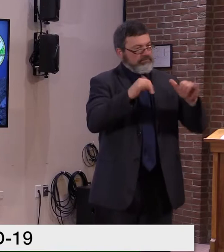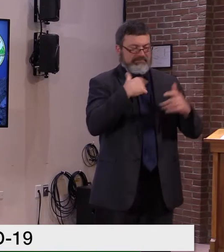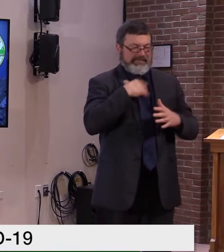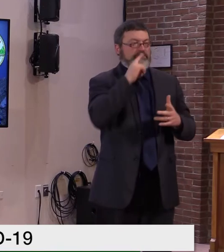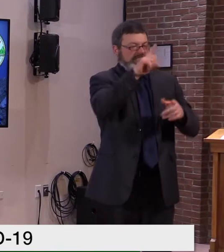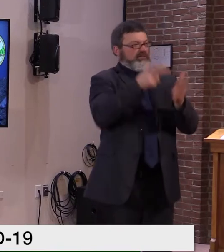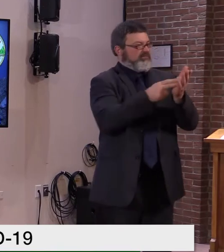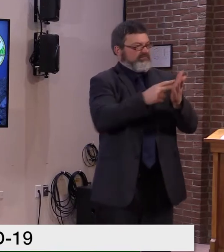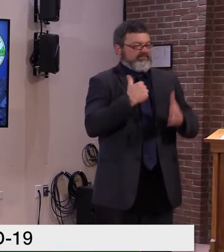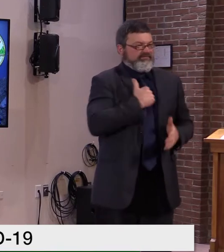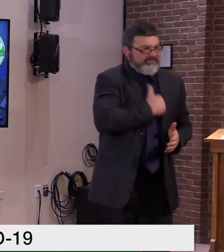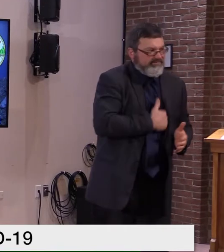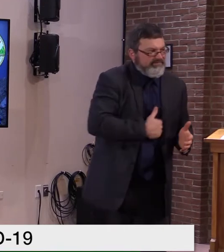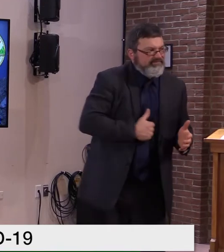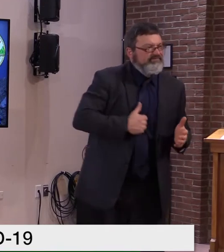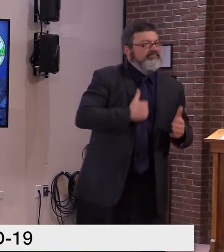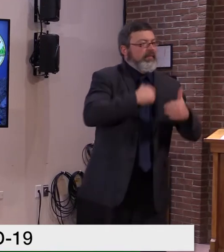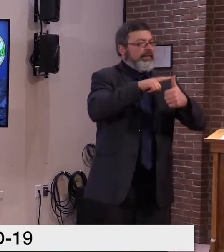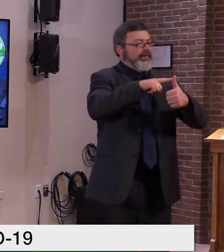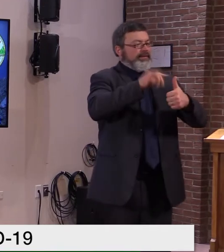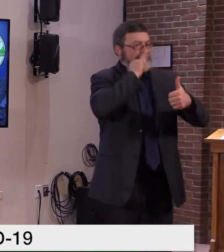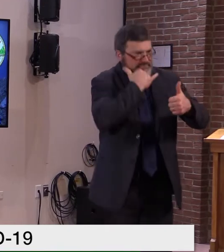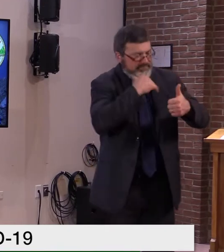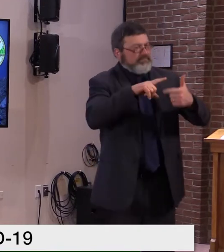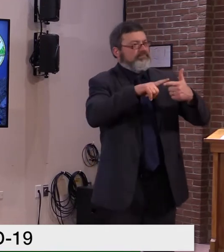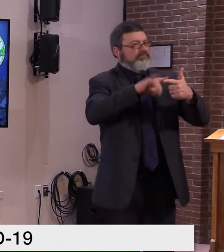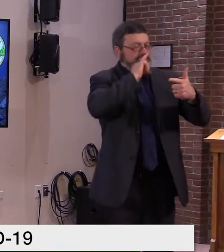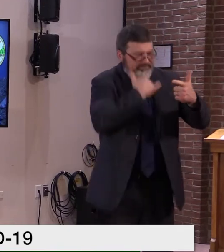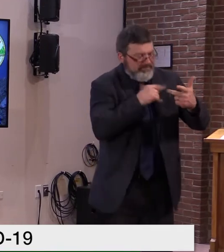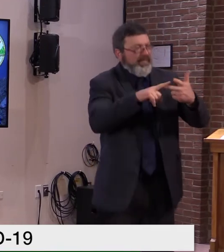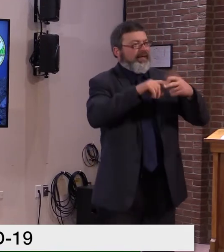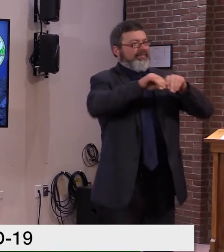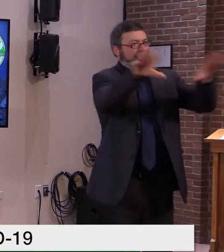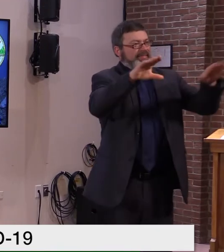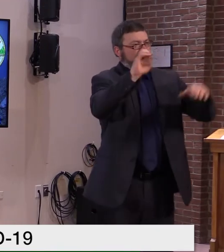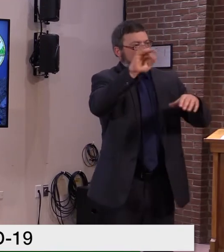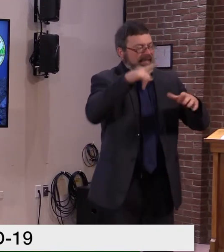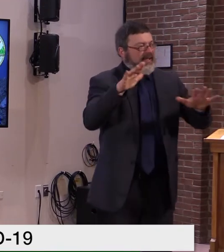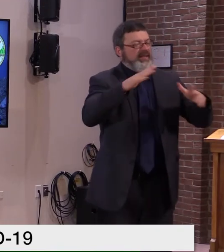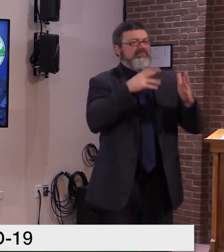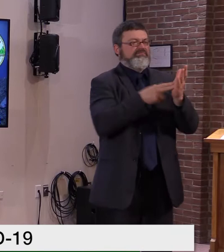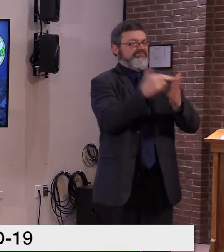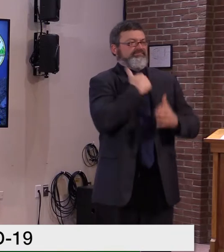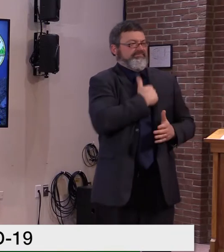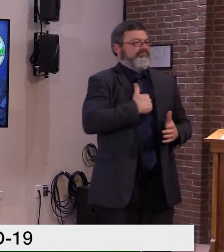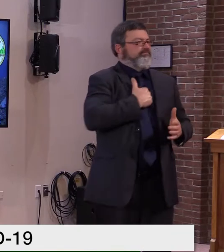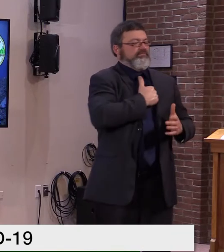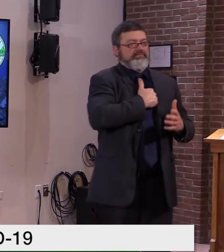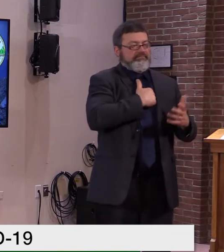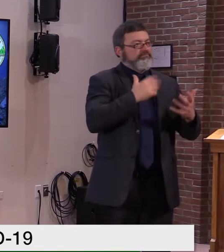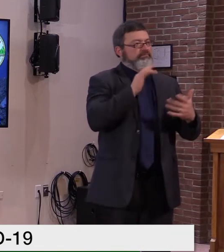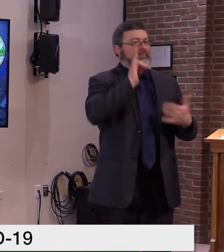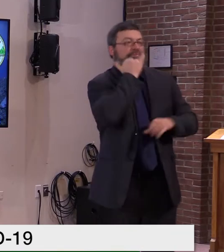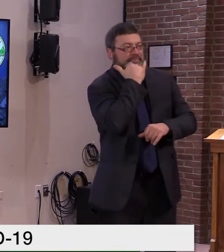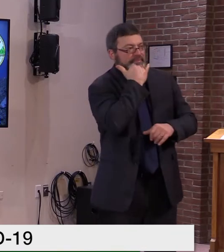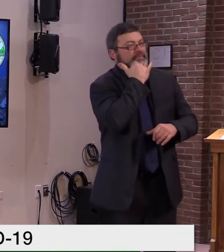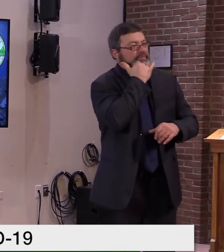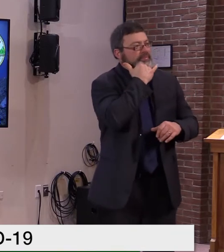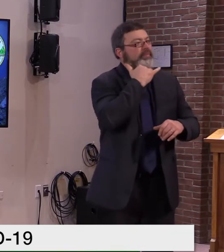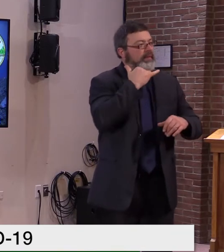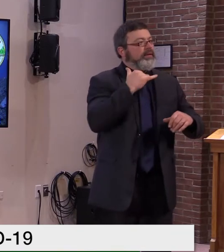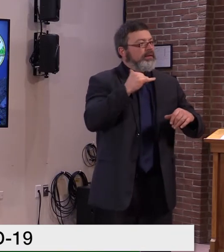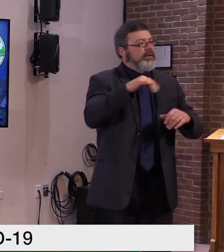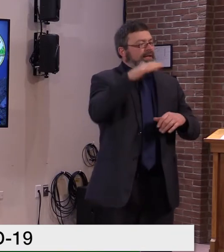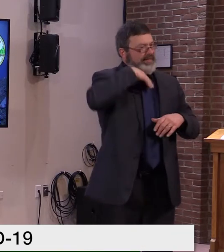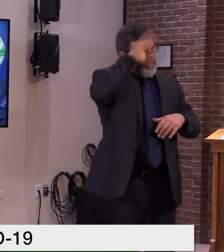have happened. It is not the fault of the individuals who took the test. They were doing the right thing, getting a COVID